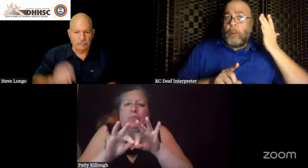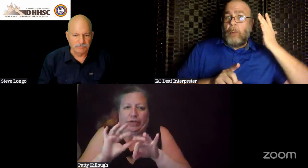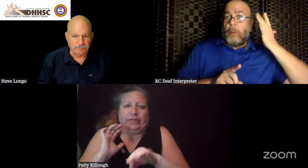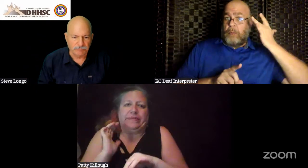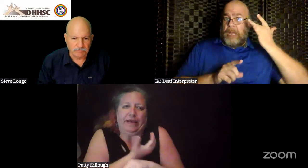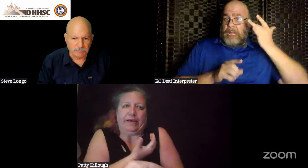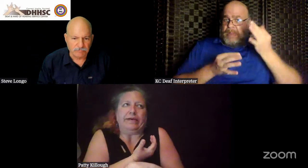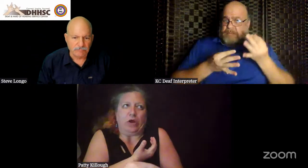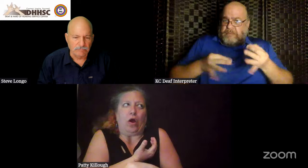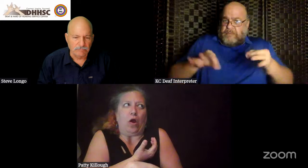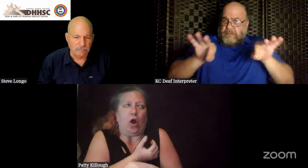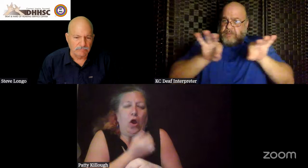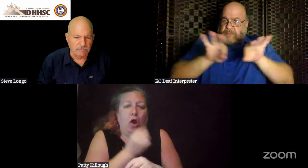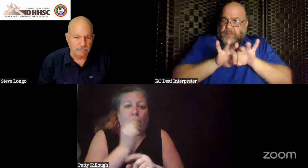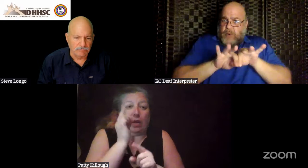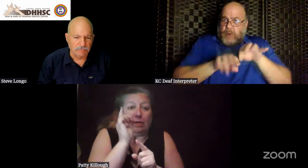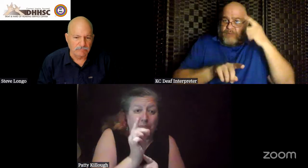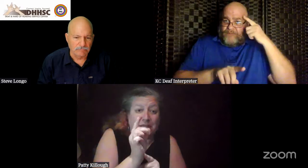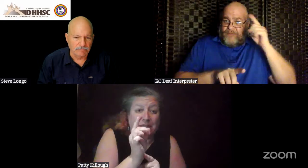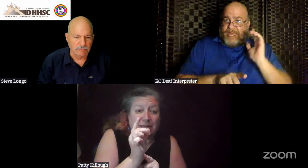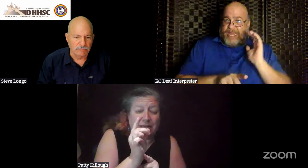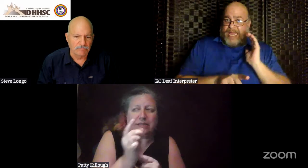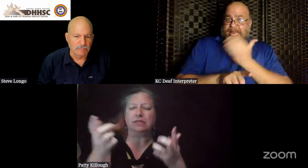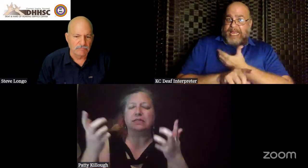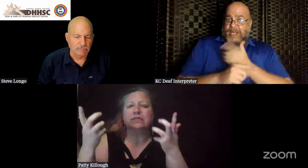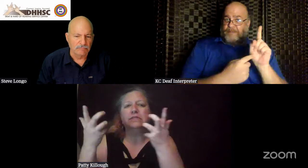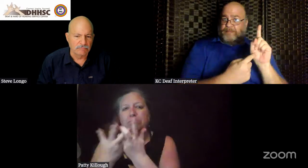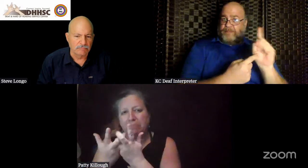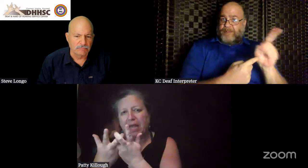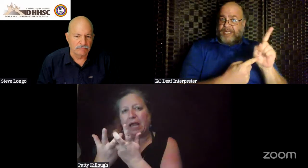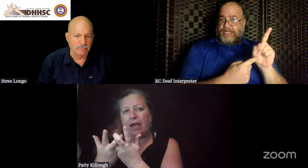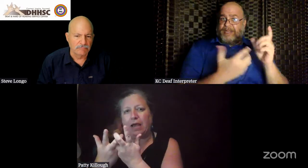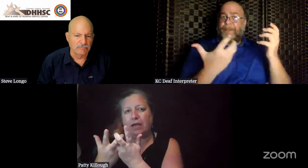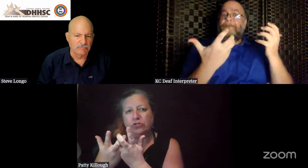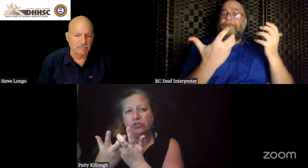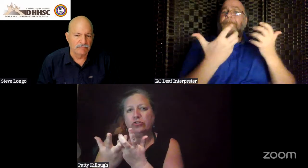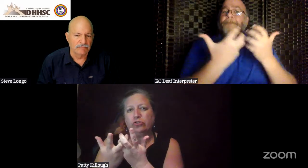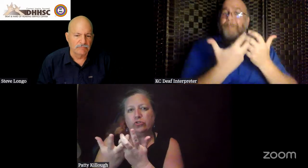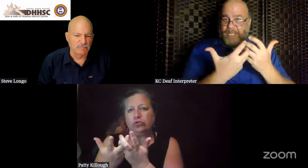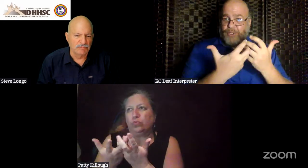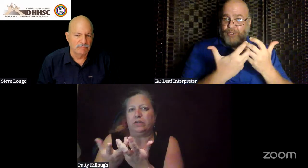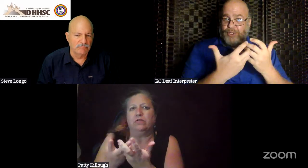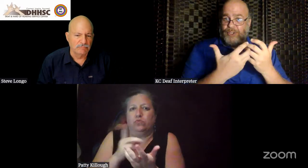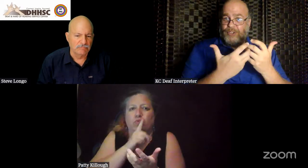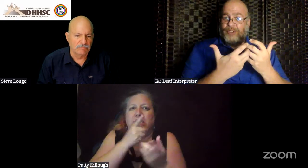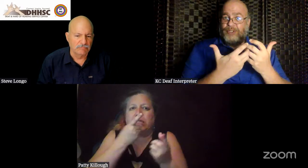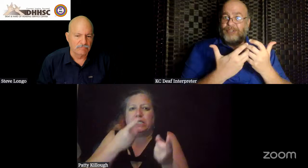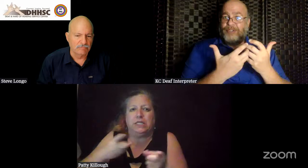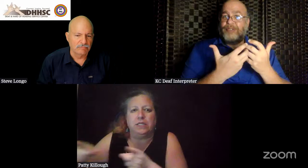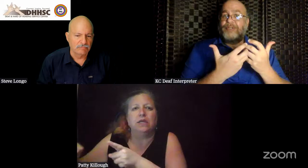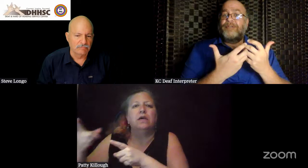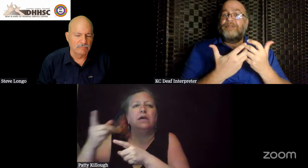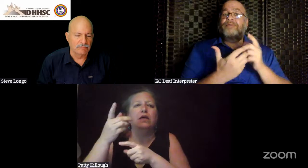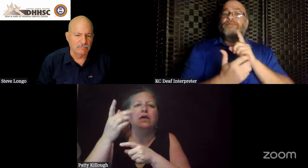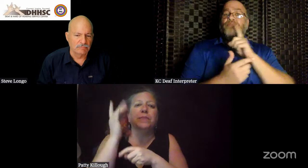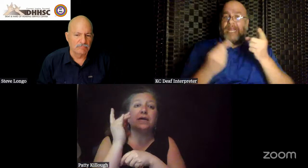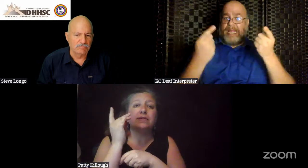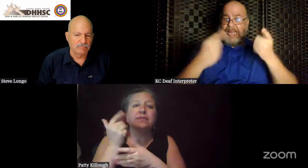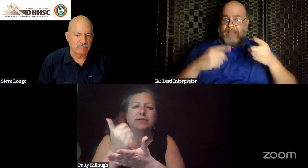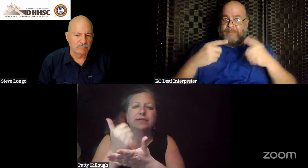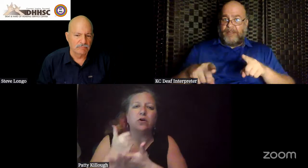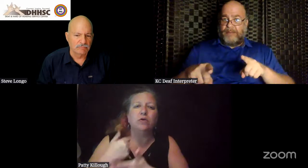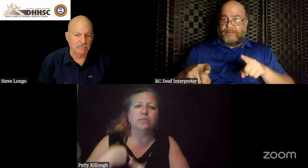is officially noted in the minutes? That is a critical aspect for our minutes.